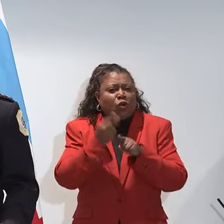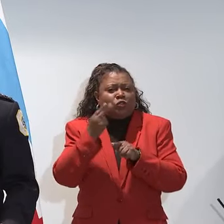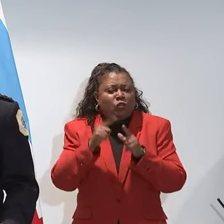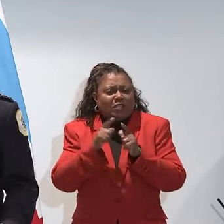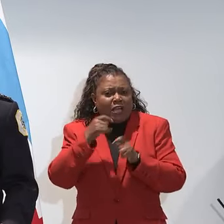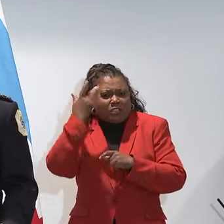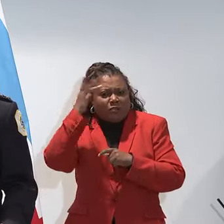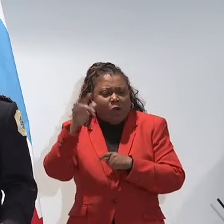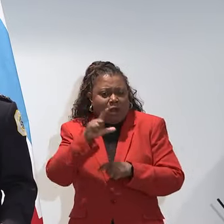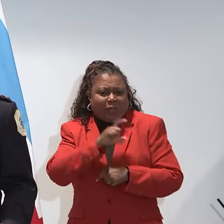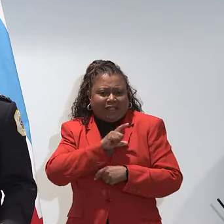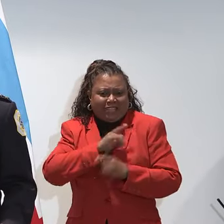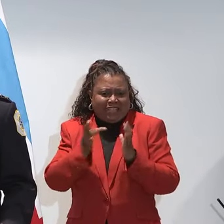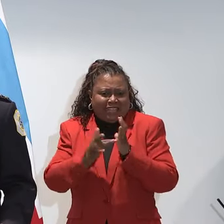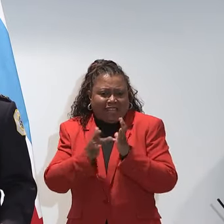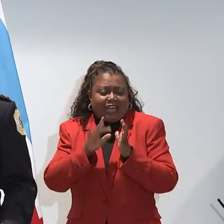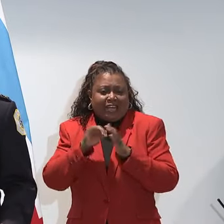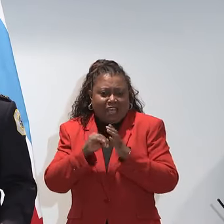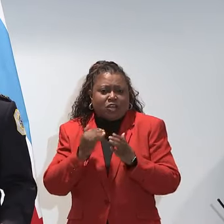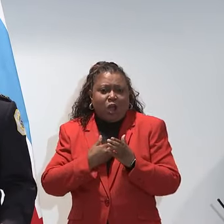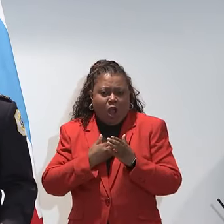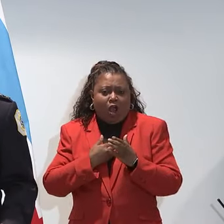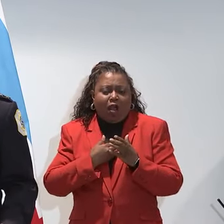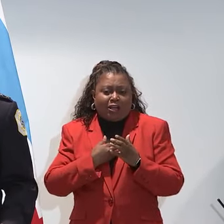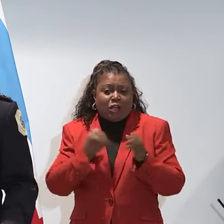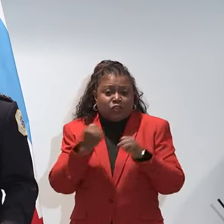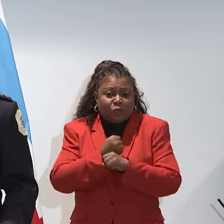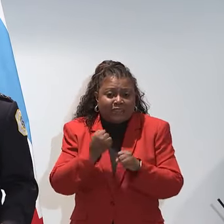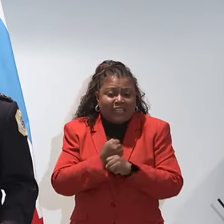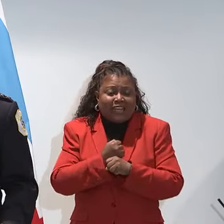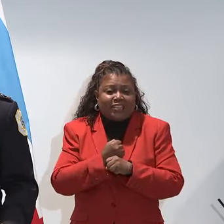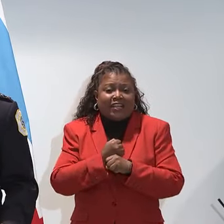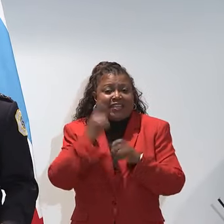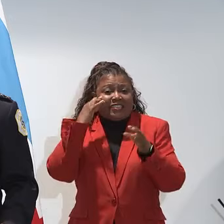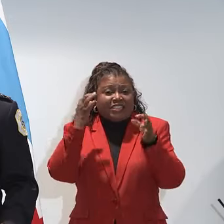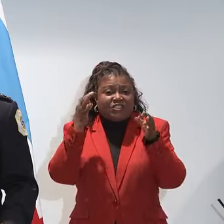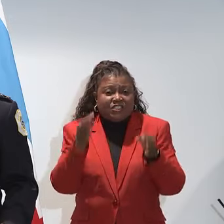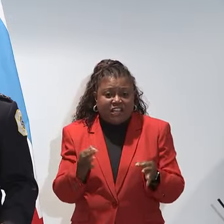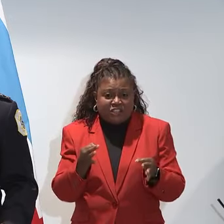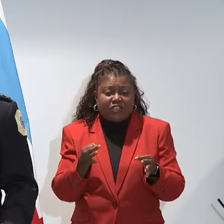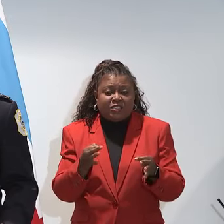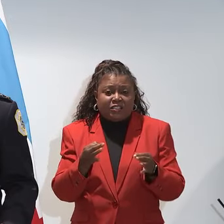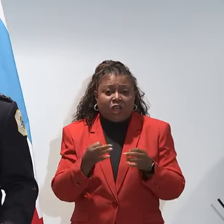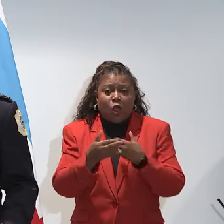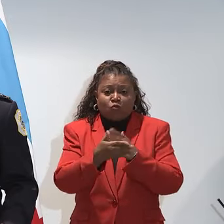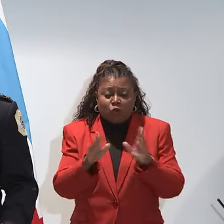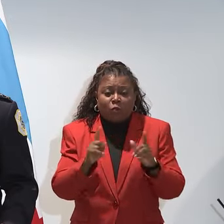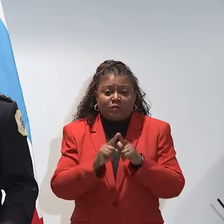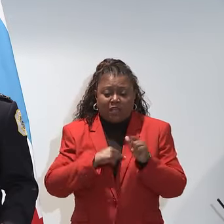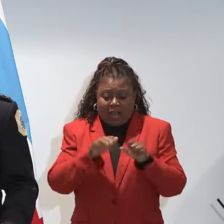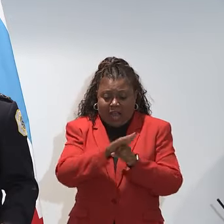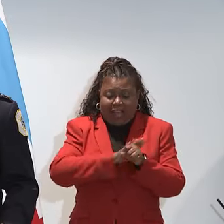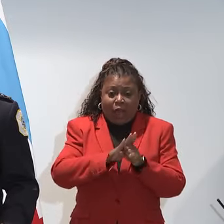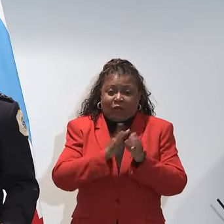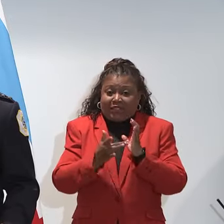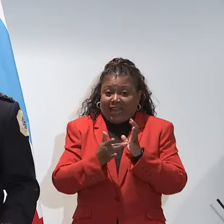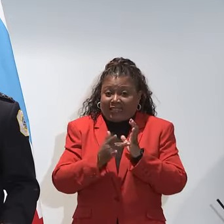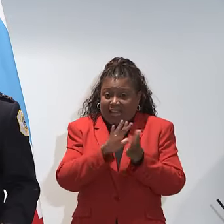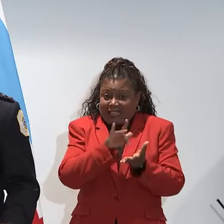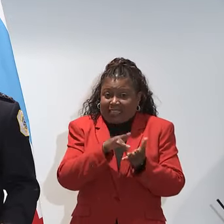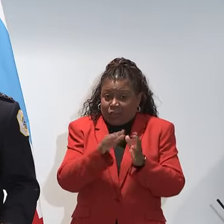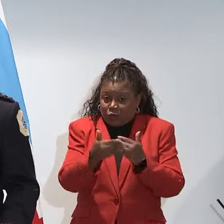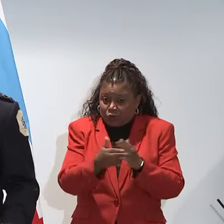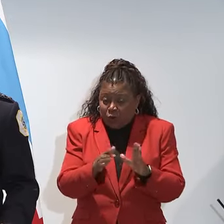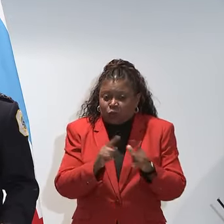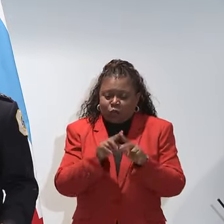using smart policing technology in our strategic decisions rooms and our area technology center